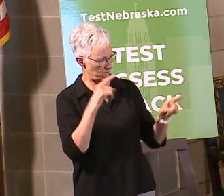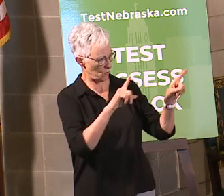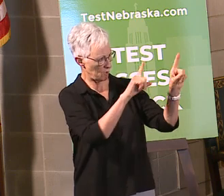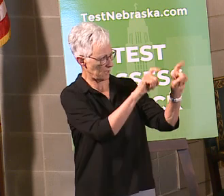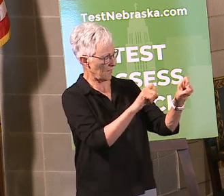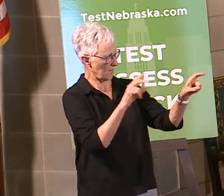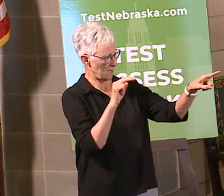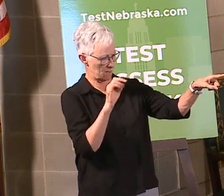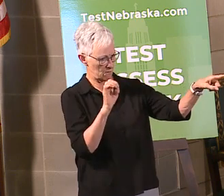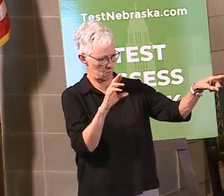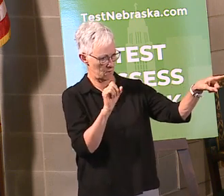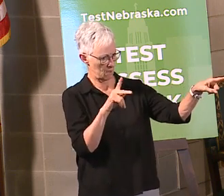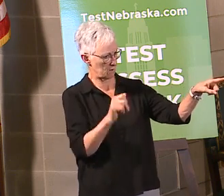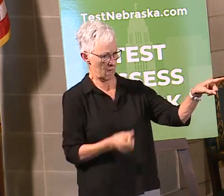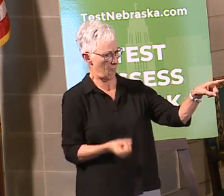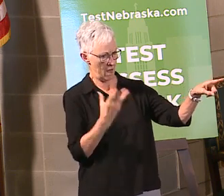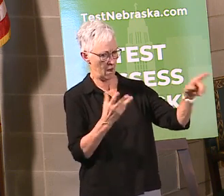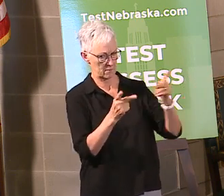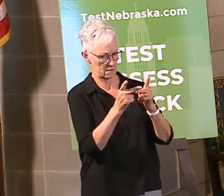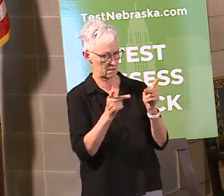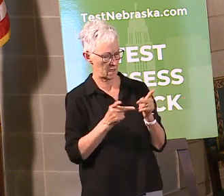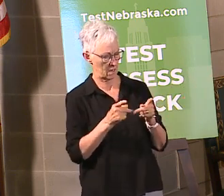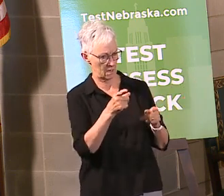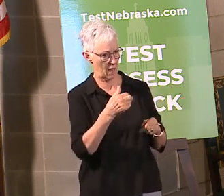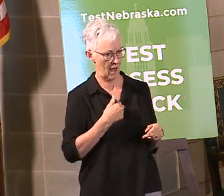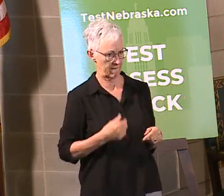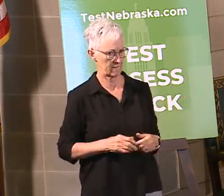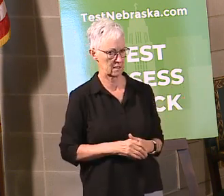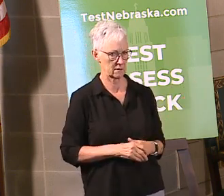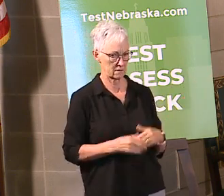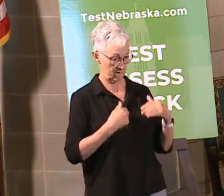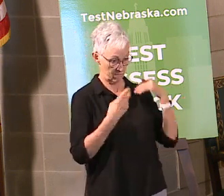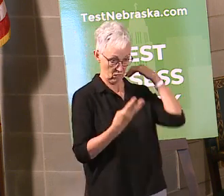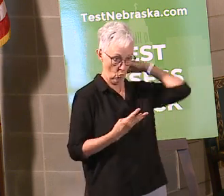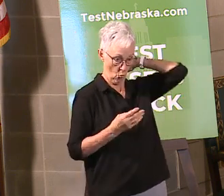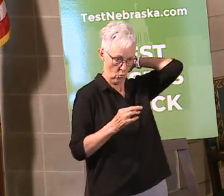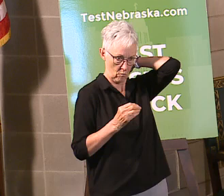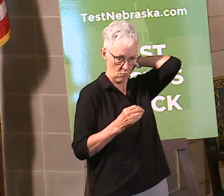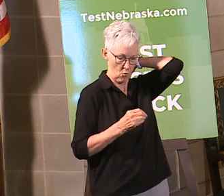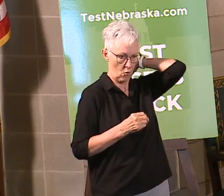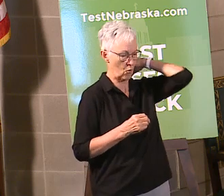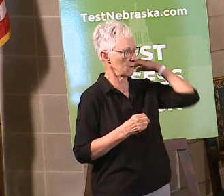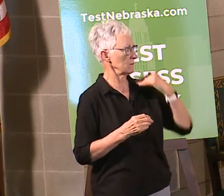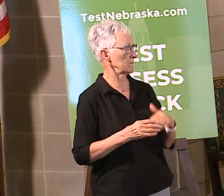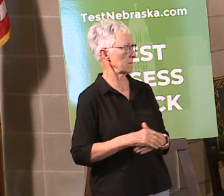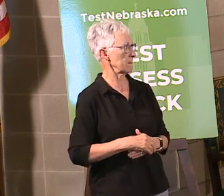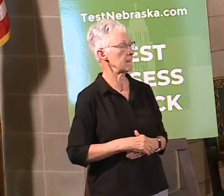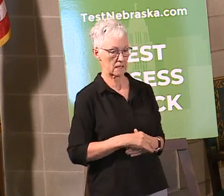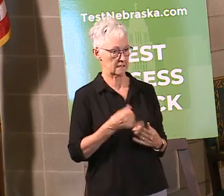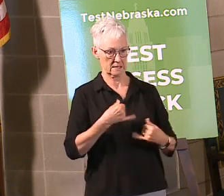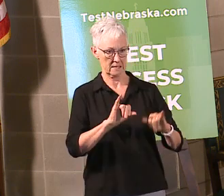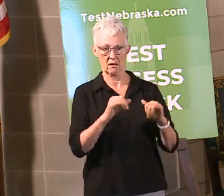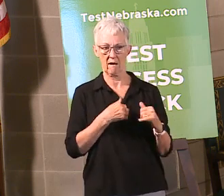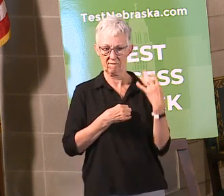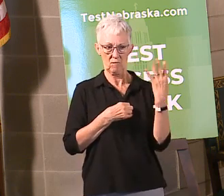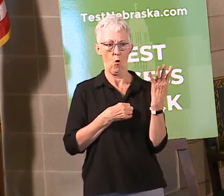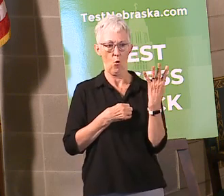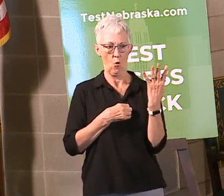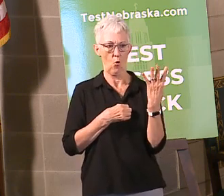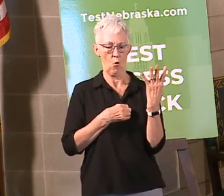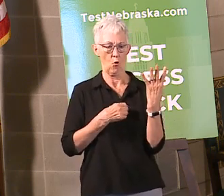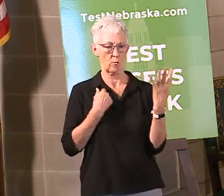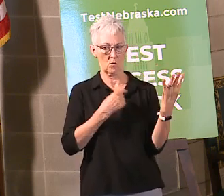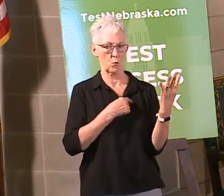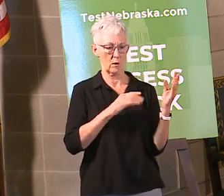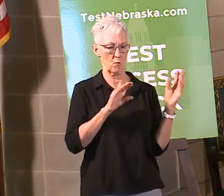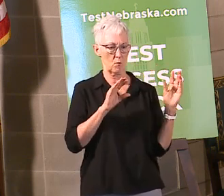so the question was, are we still rotating 4 sites around? Have we stepped up to 6 sites yet? We're still at 4 sites right now, so we still got 4 that are